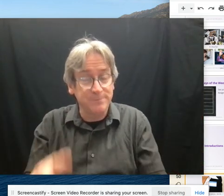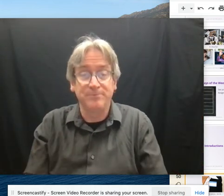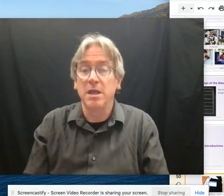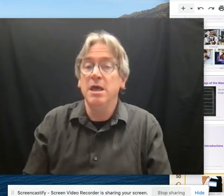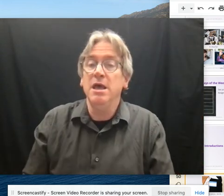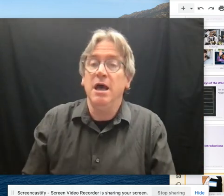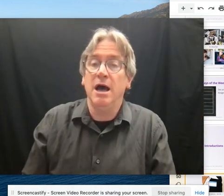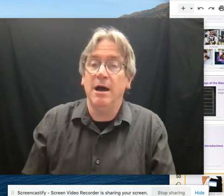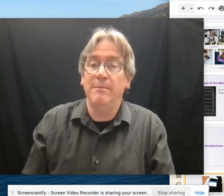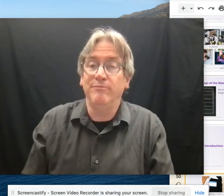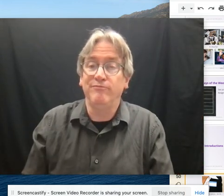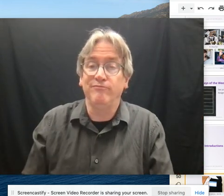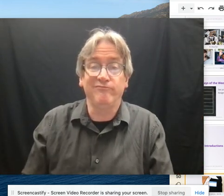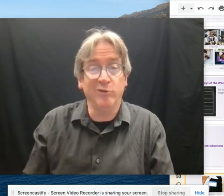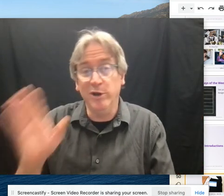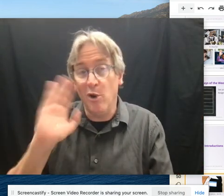introduce.